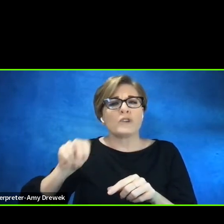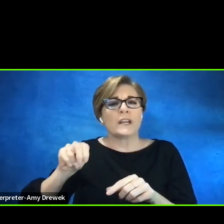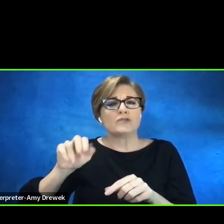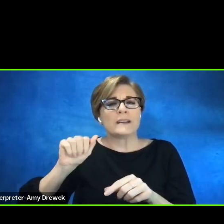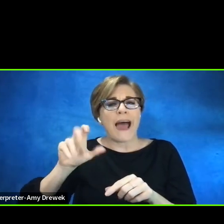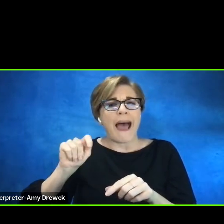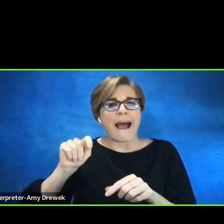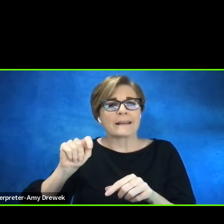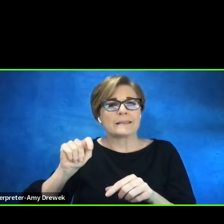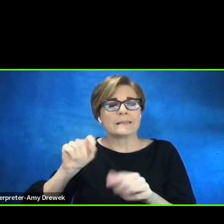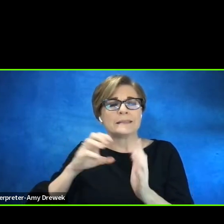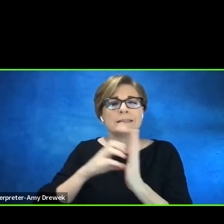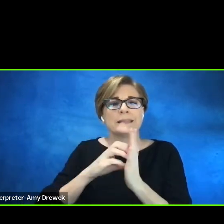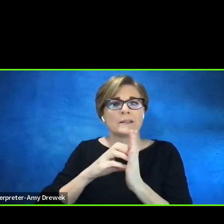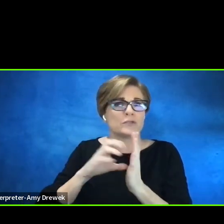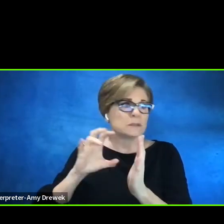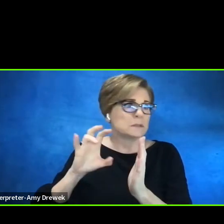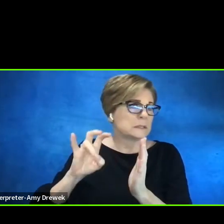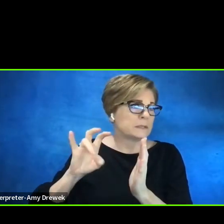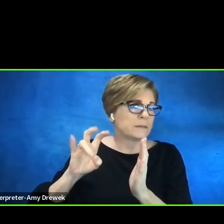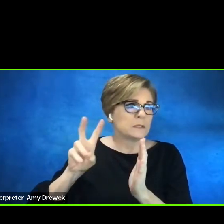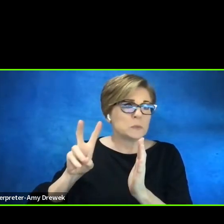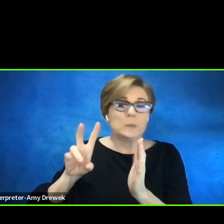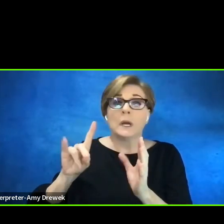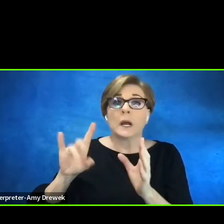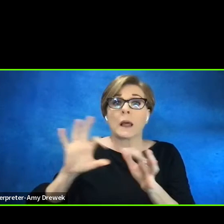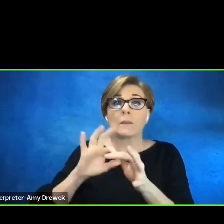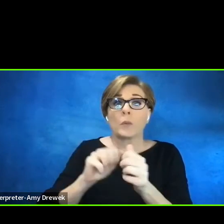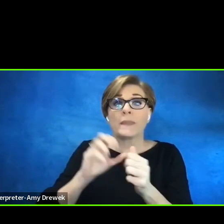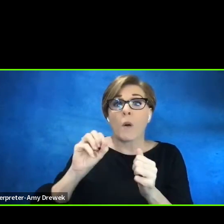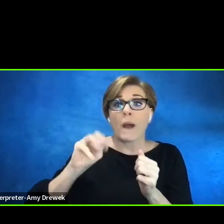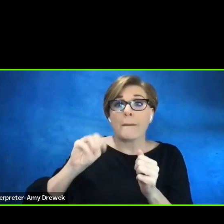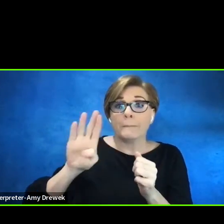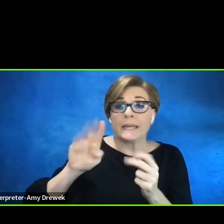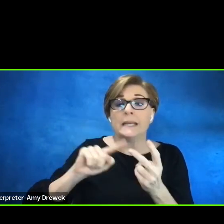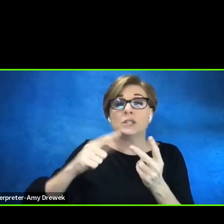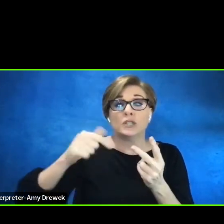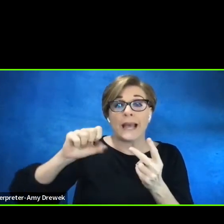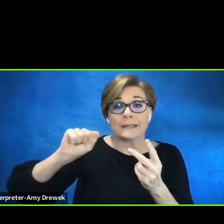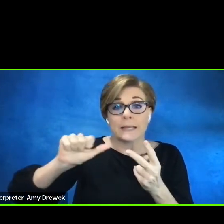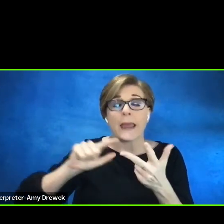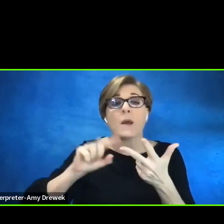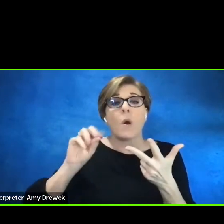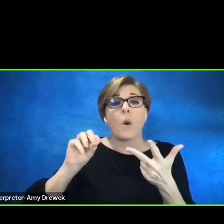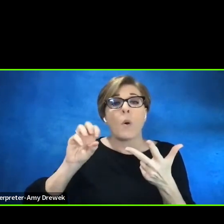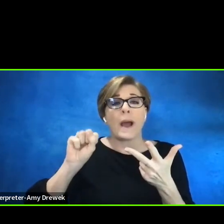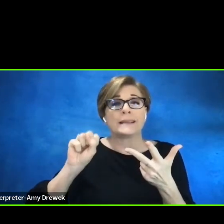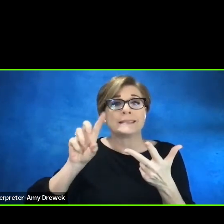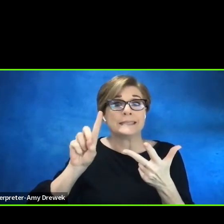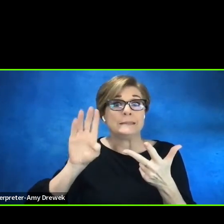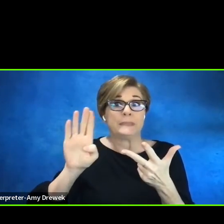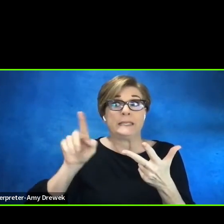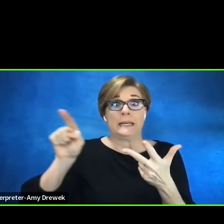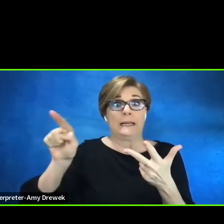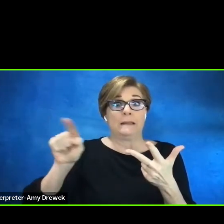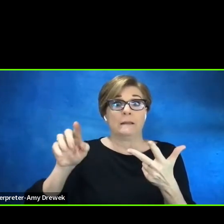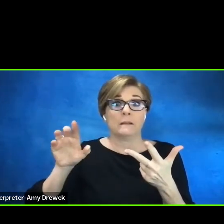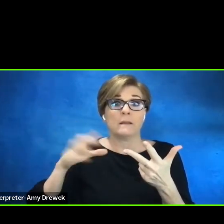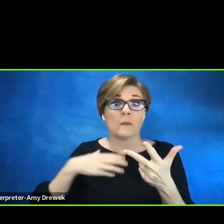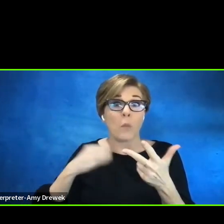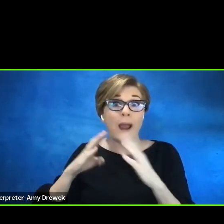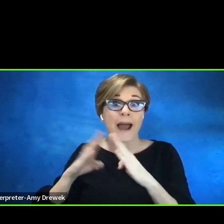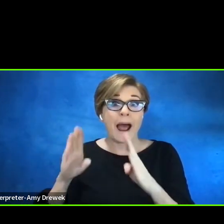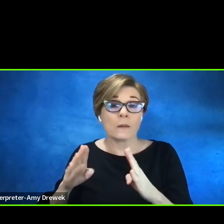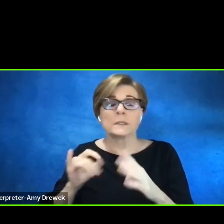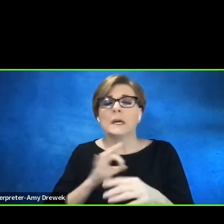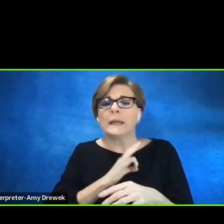in collaboration with OMB, GSA, and OSTP from the White House, our staff has been working very